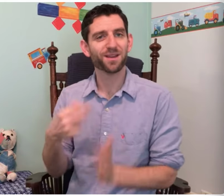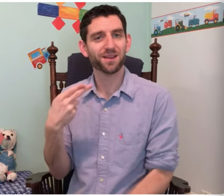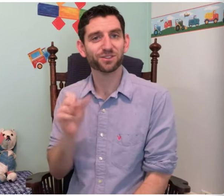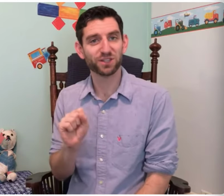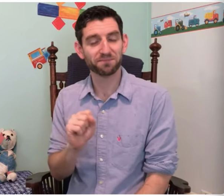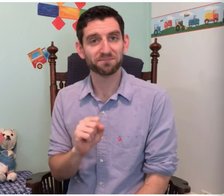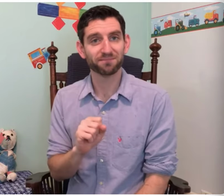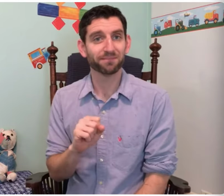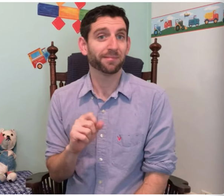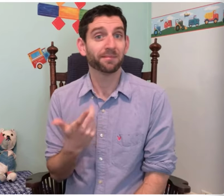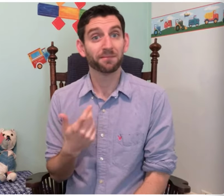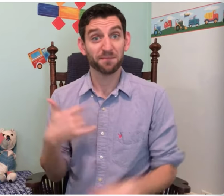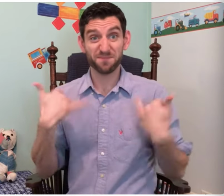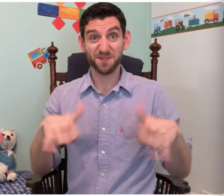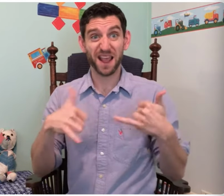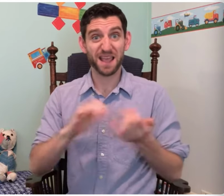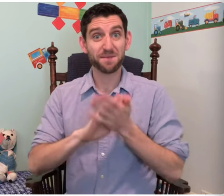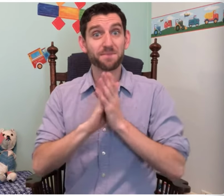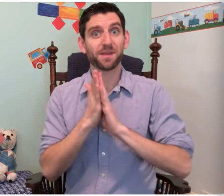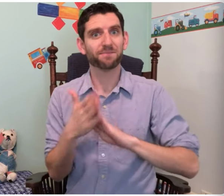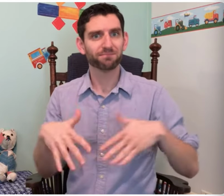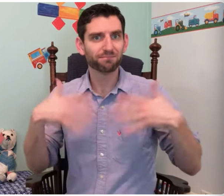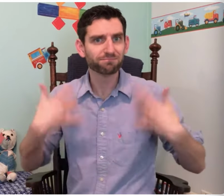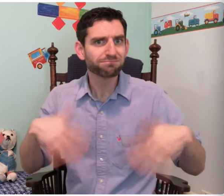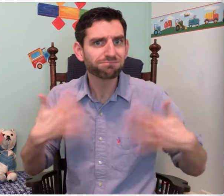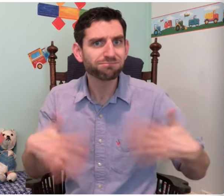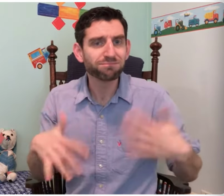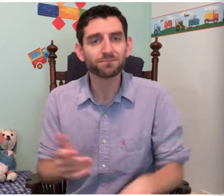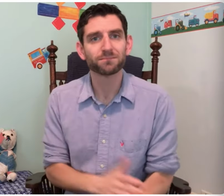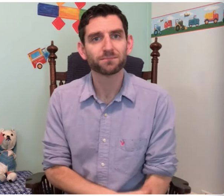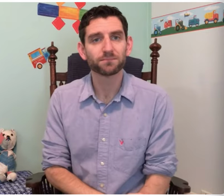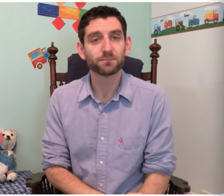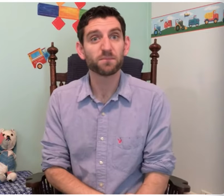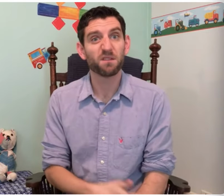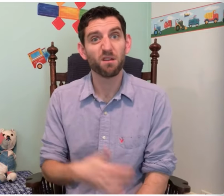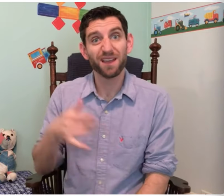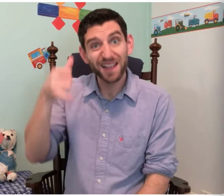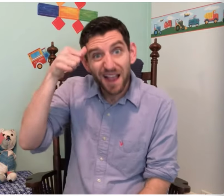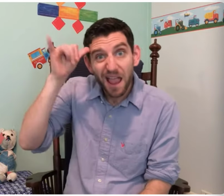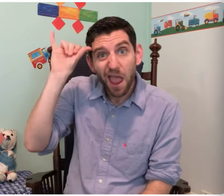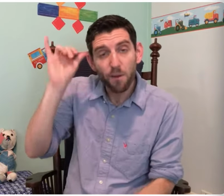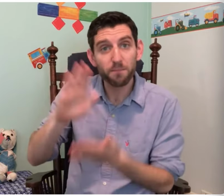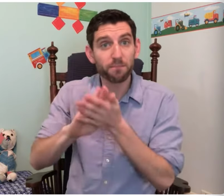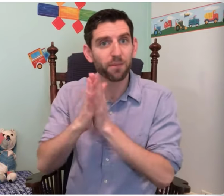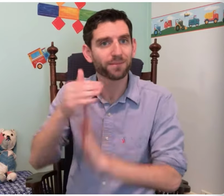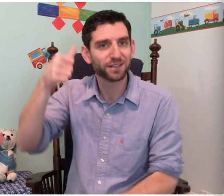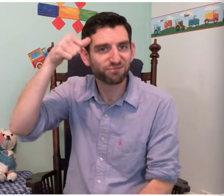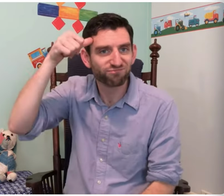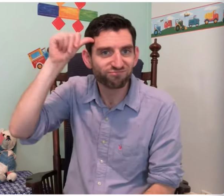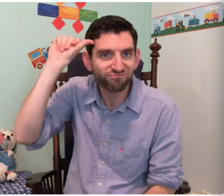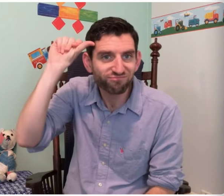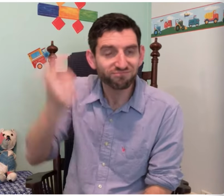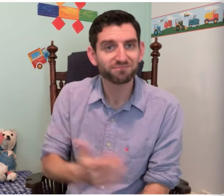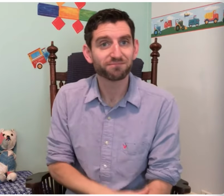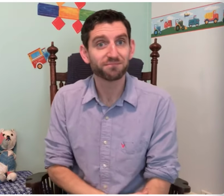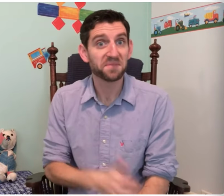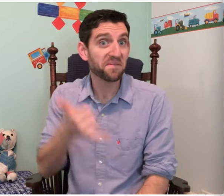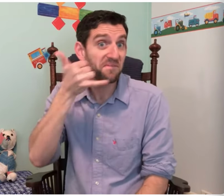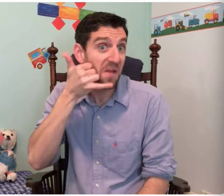an easier hand shape that's less difficult. Like play will become with 5s instead of